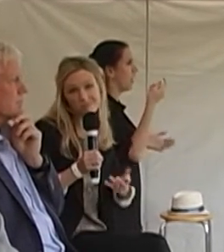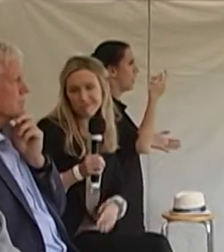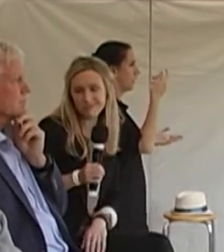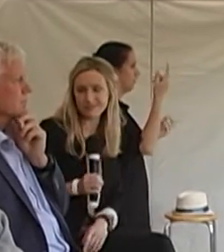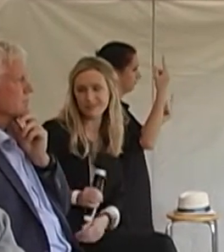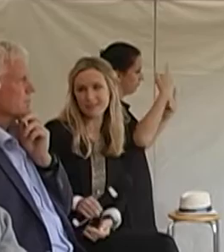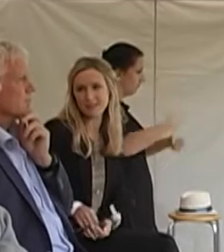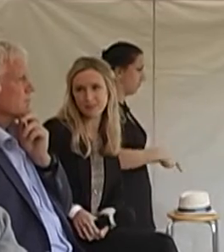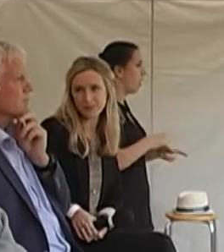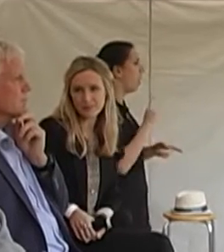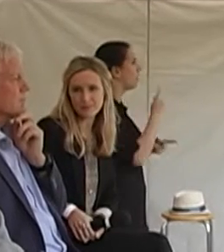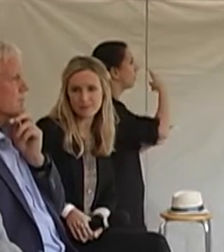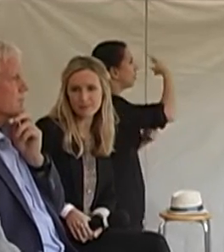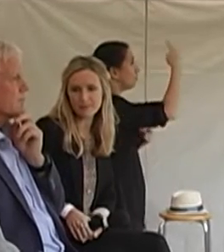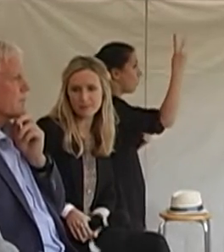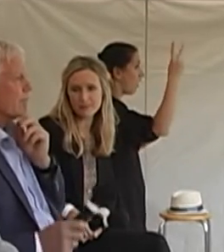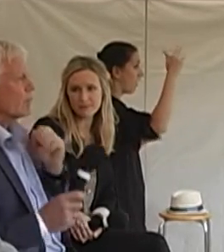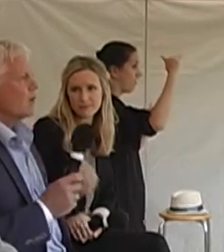elsewhere.